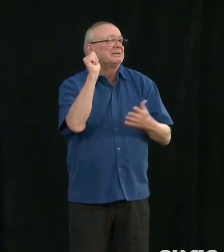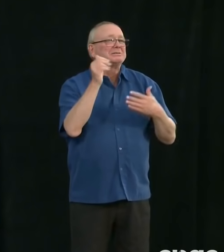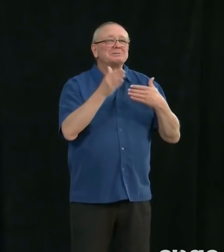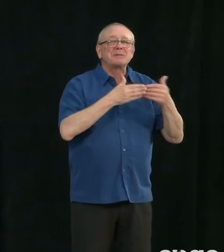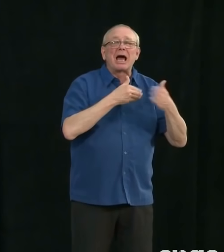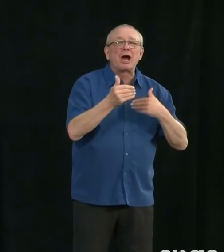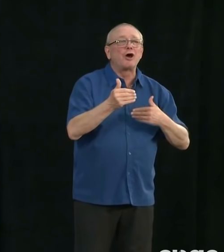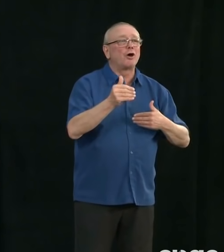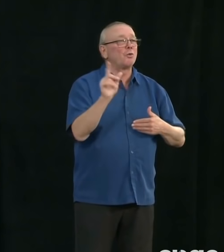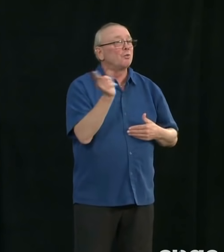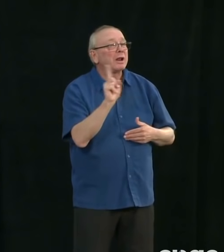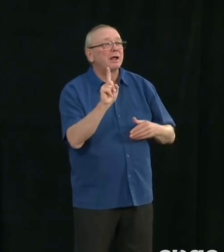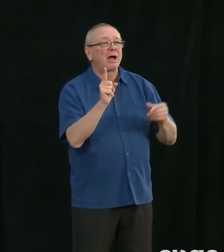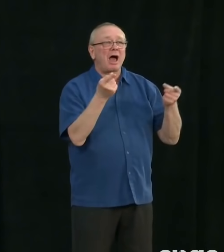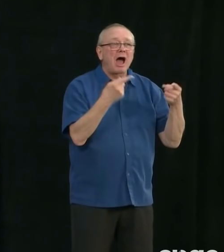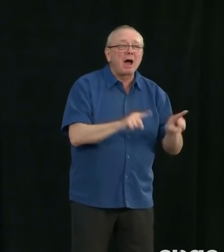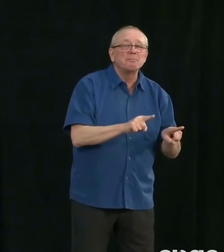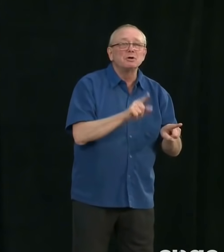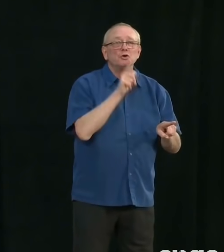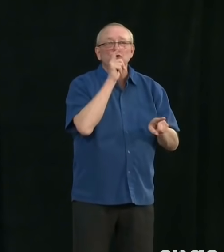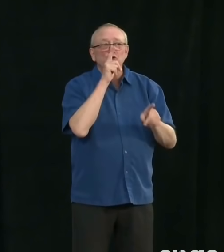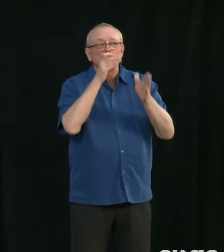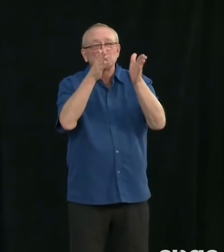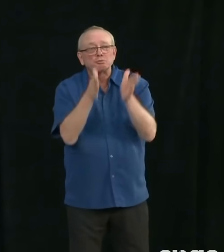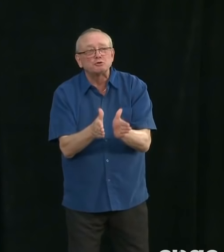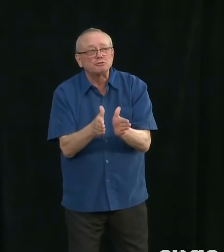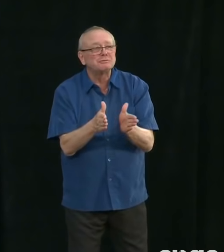that's really, I think, all I'd be